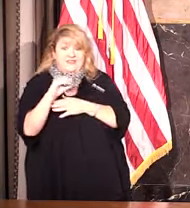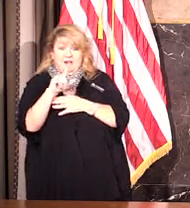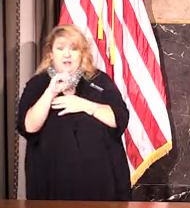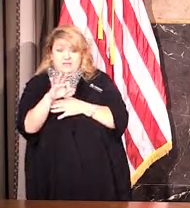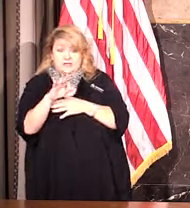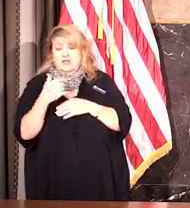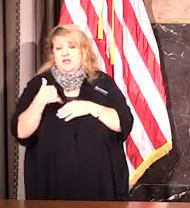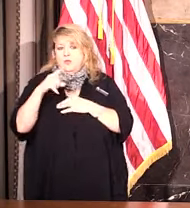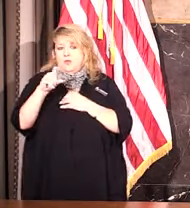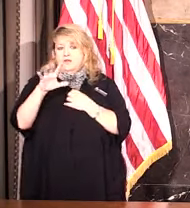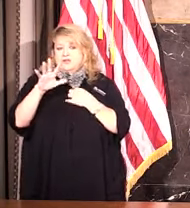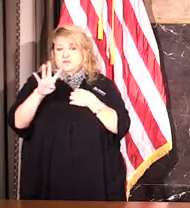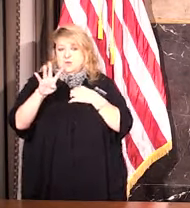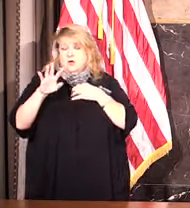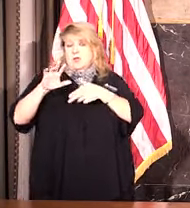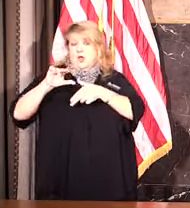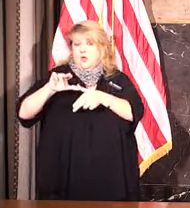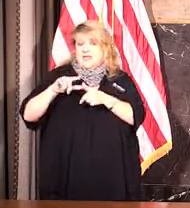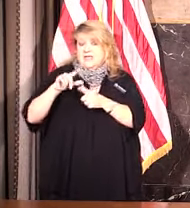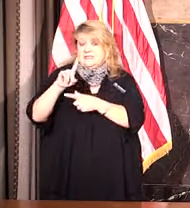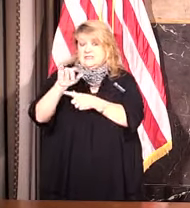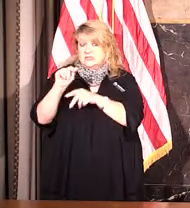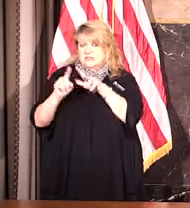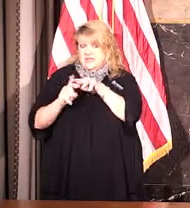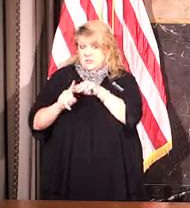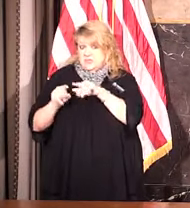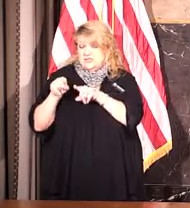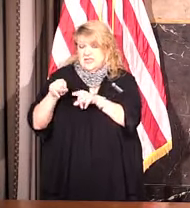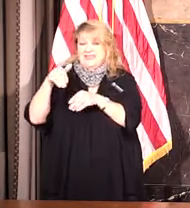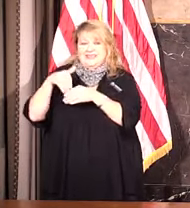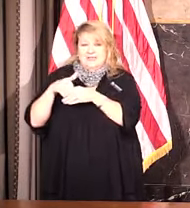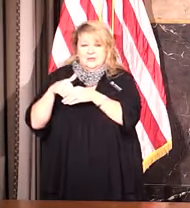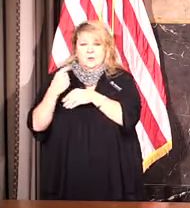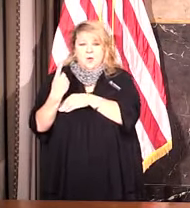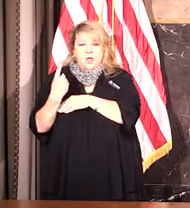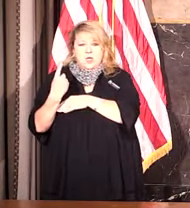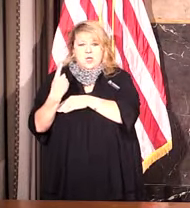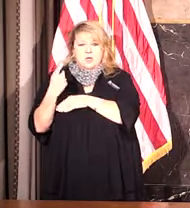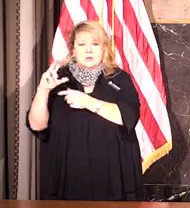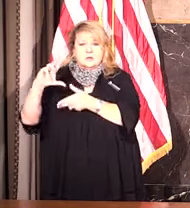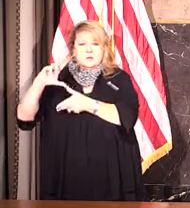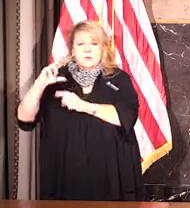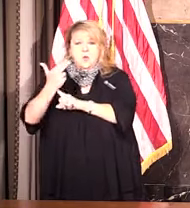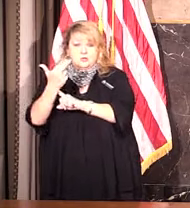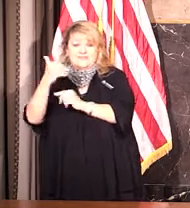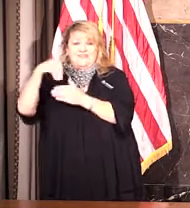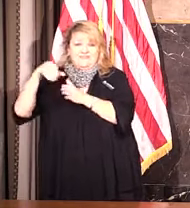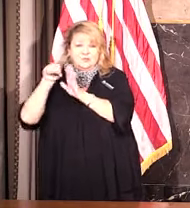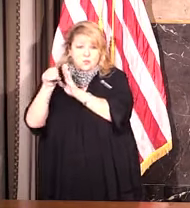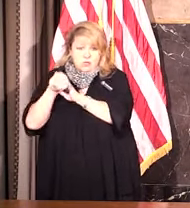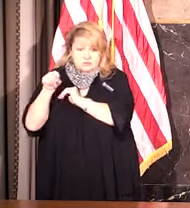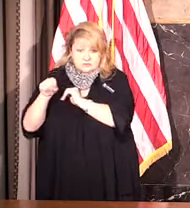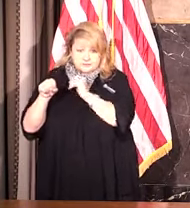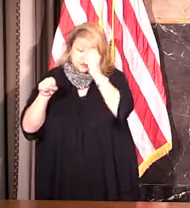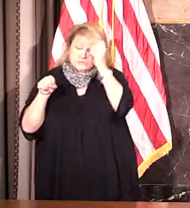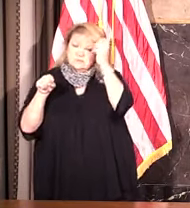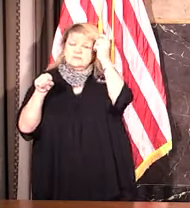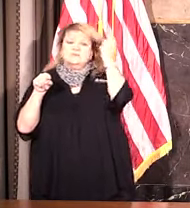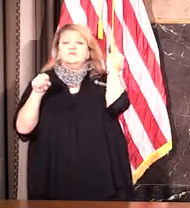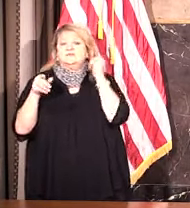154 Hurricane Delta evacuees. They are located at 1 New Orleans hotel. And there